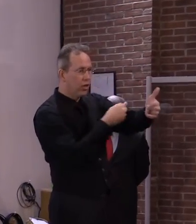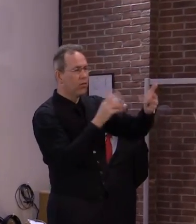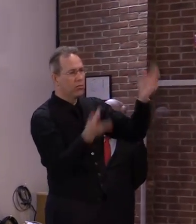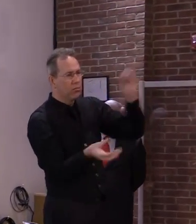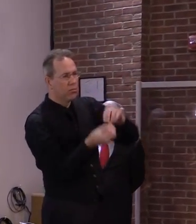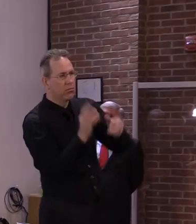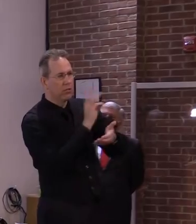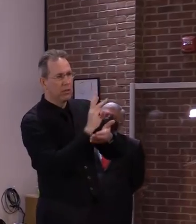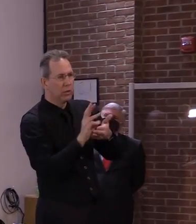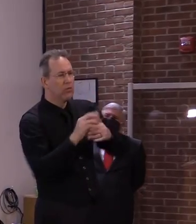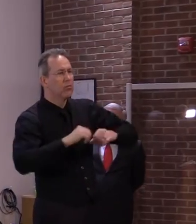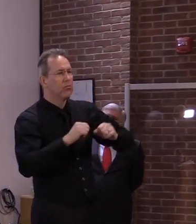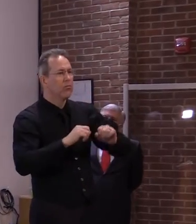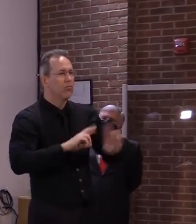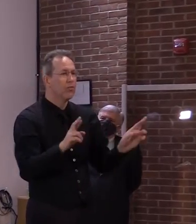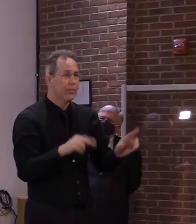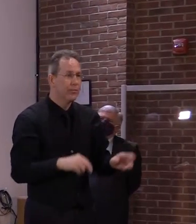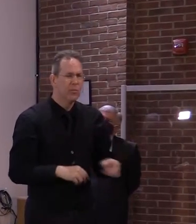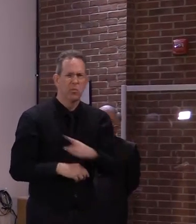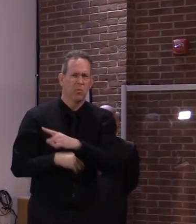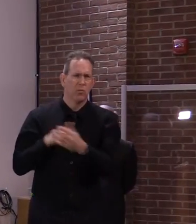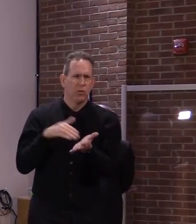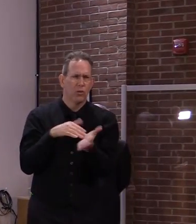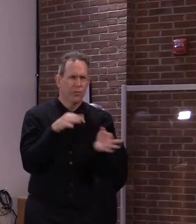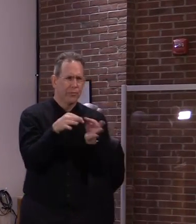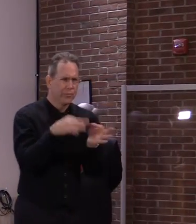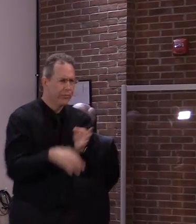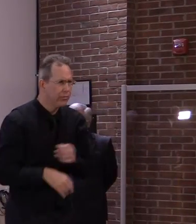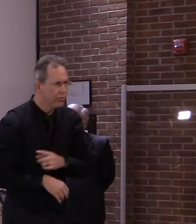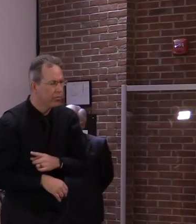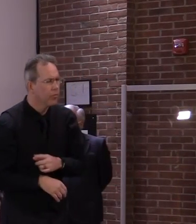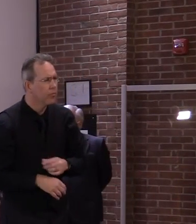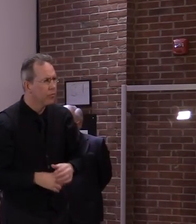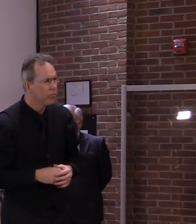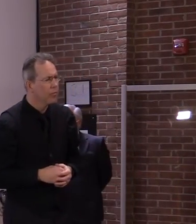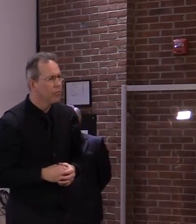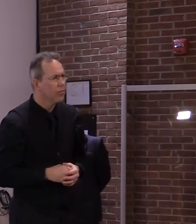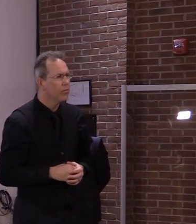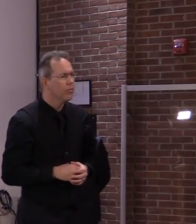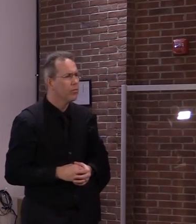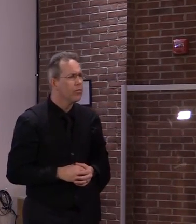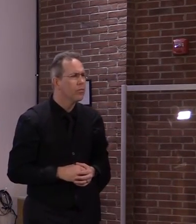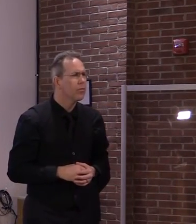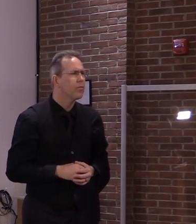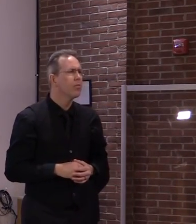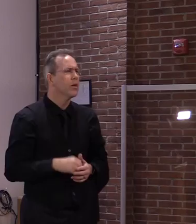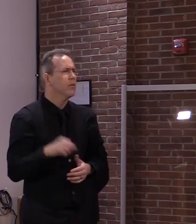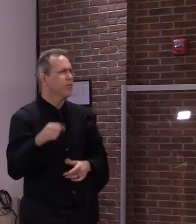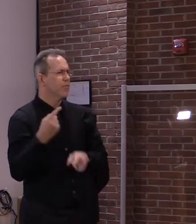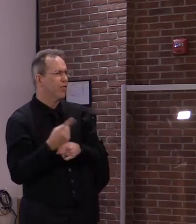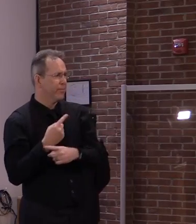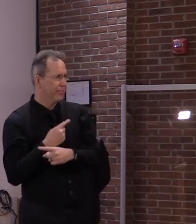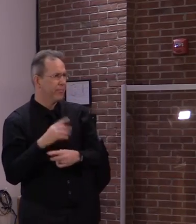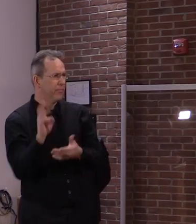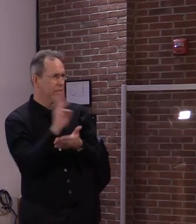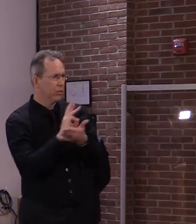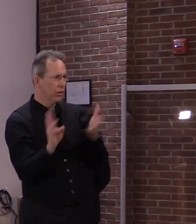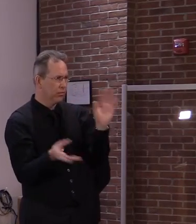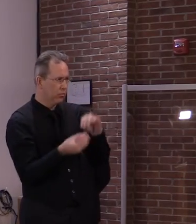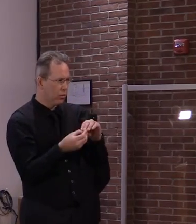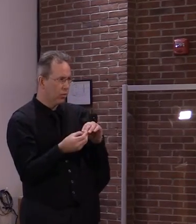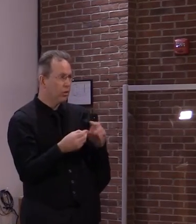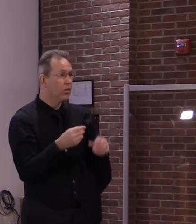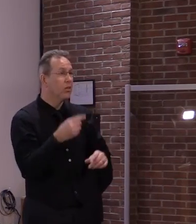So we do have a small number of cases that we know had a vaccine and got ill. Usually